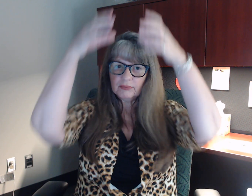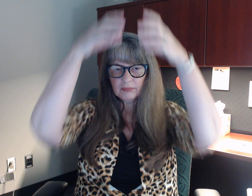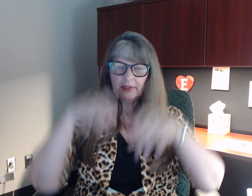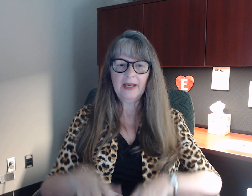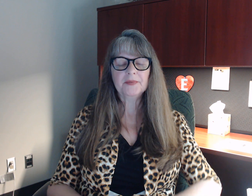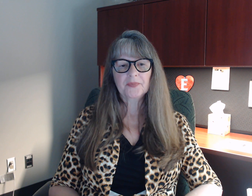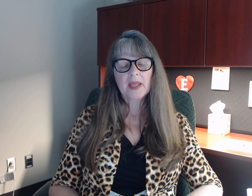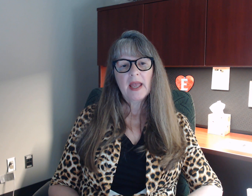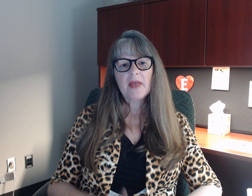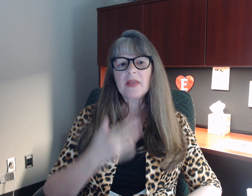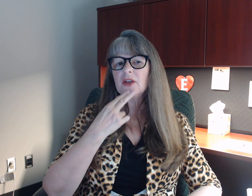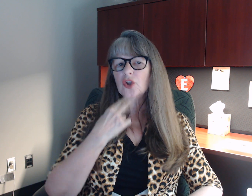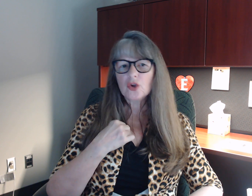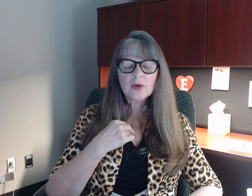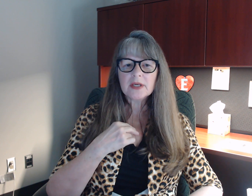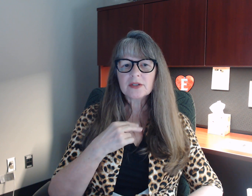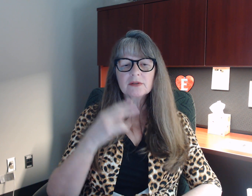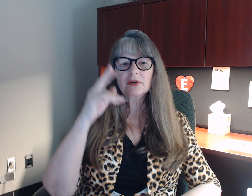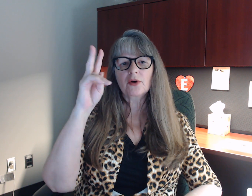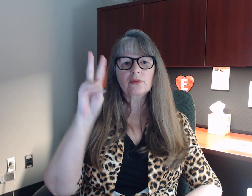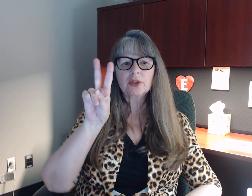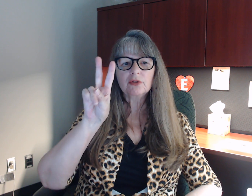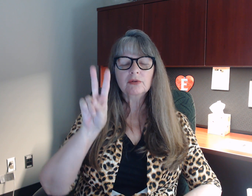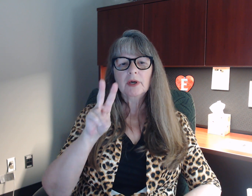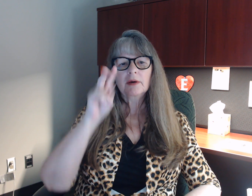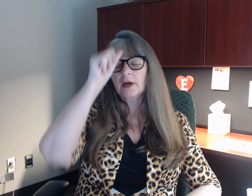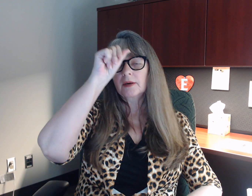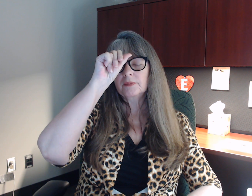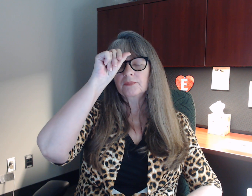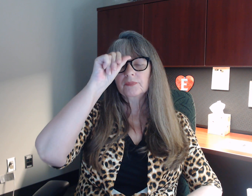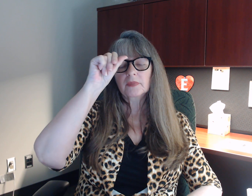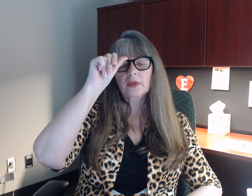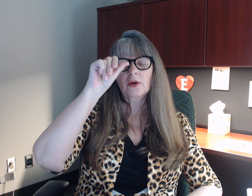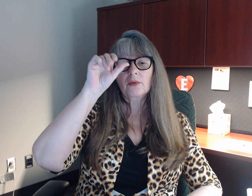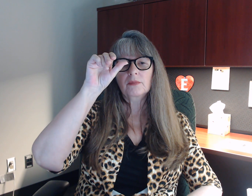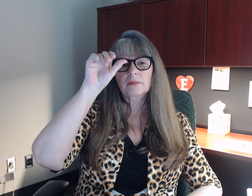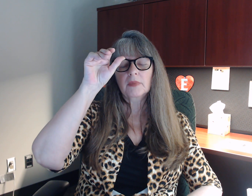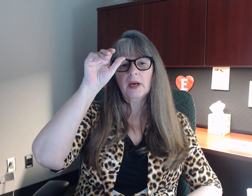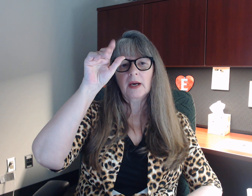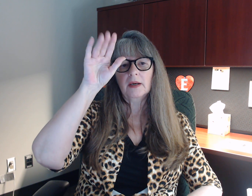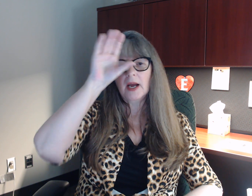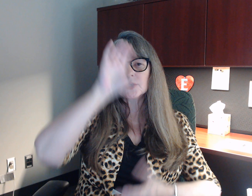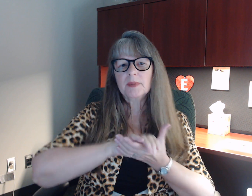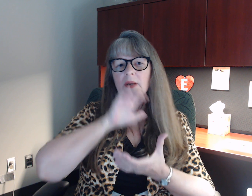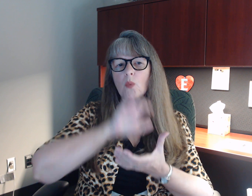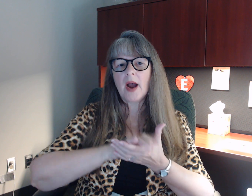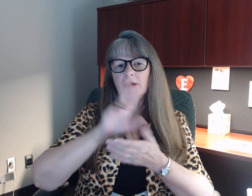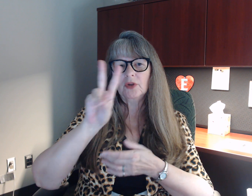yeah. And they have the cutest, you know, little, you know, husband and wife, you know,